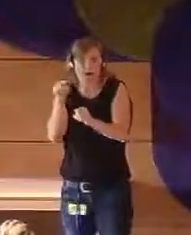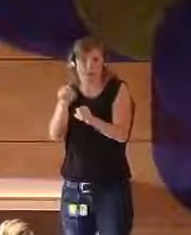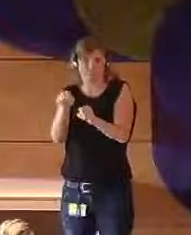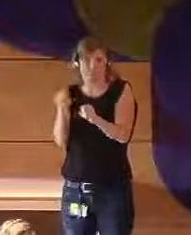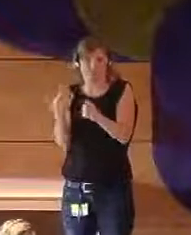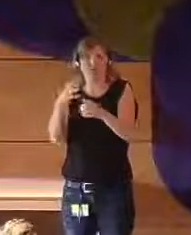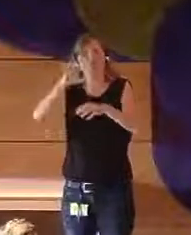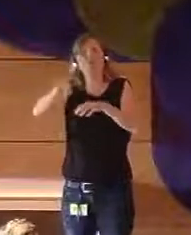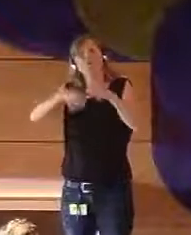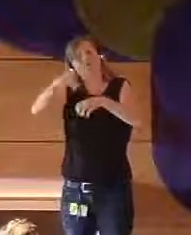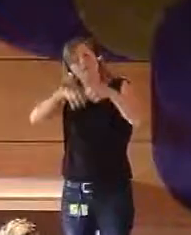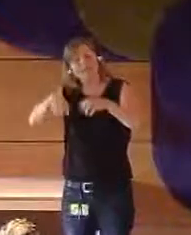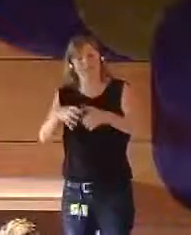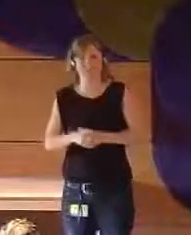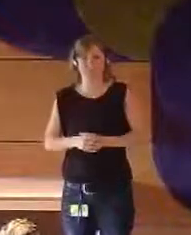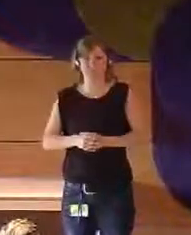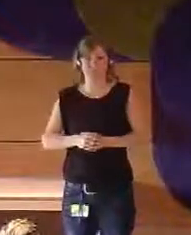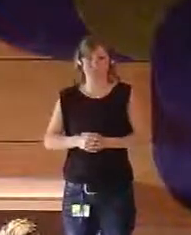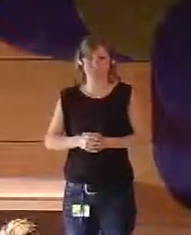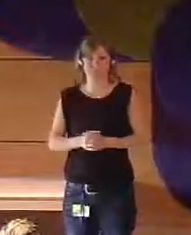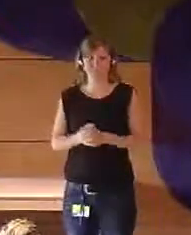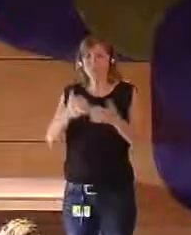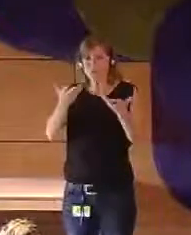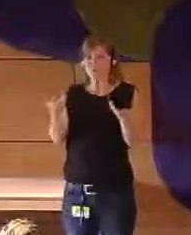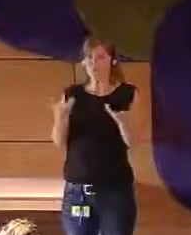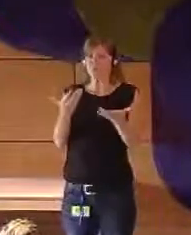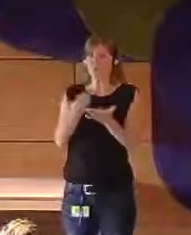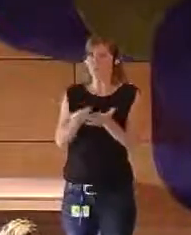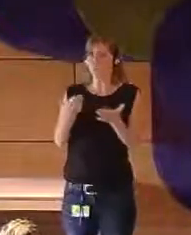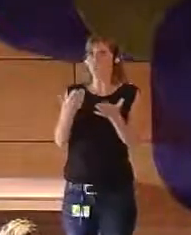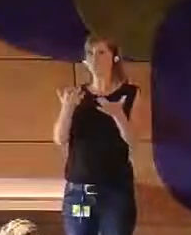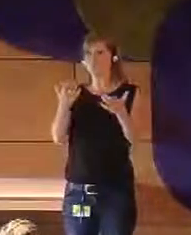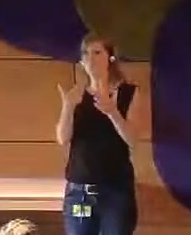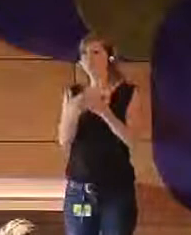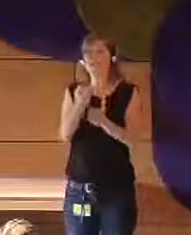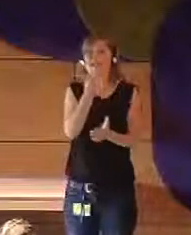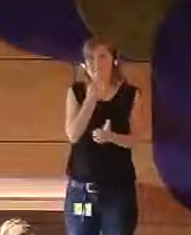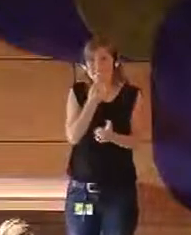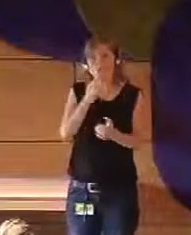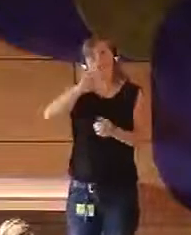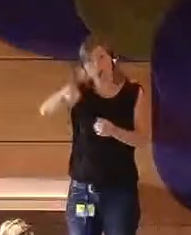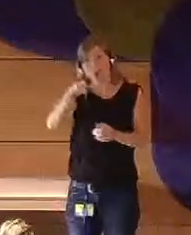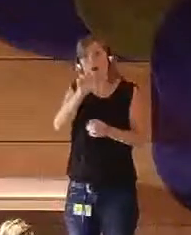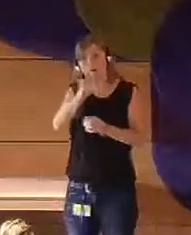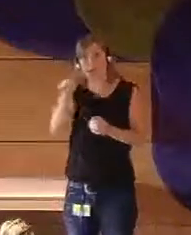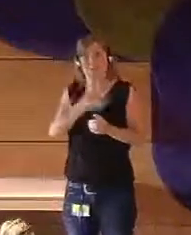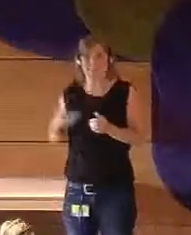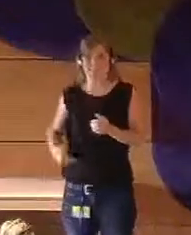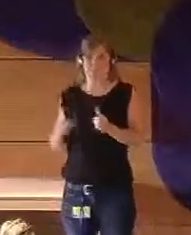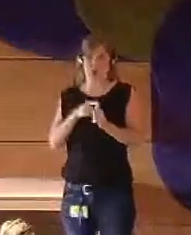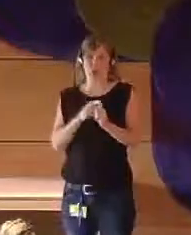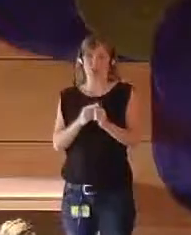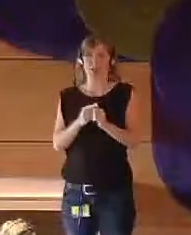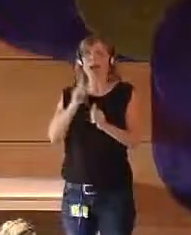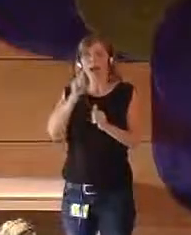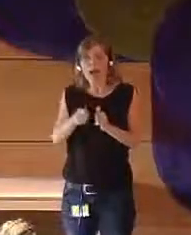of most of our food is Anglo-Saxon. But most importantly, every single swear word in English, almost without